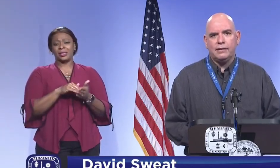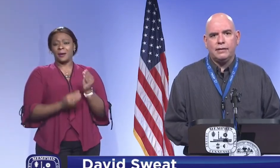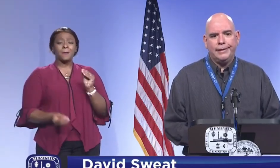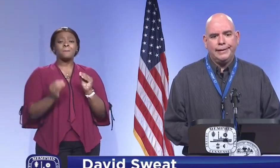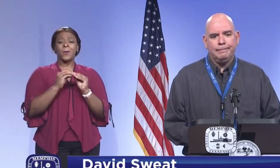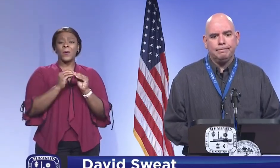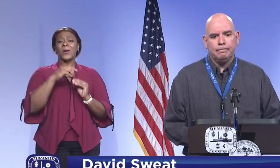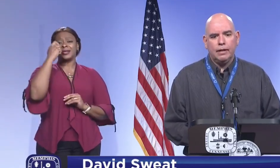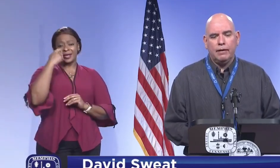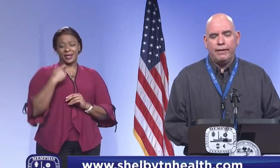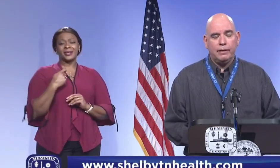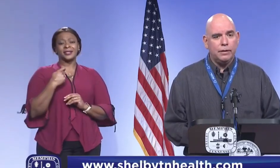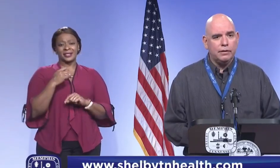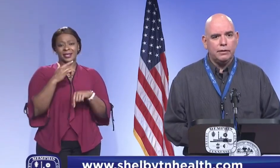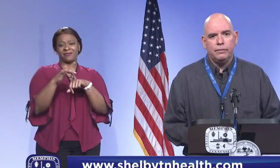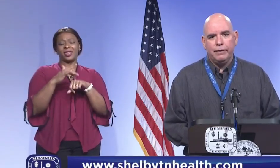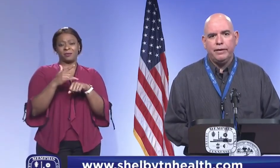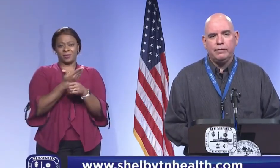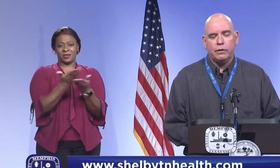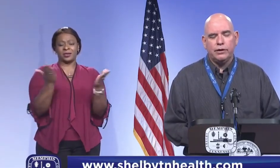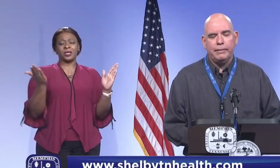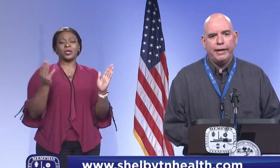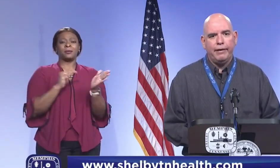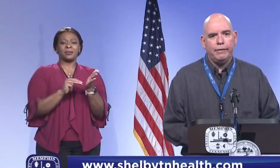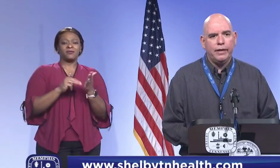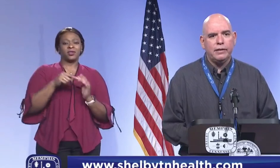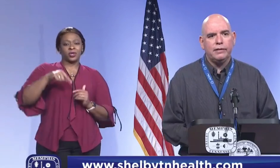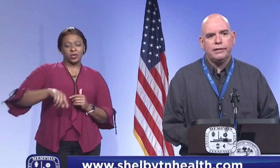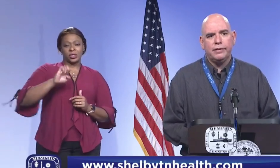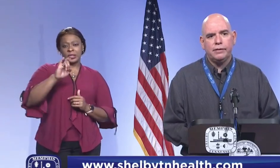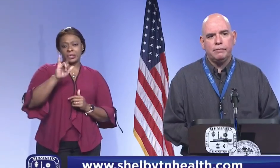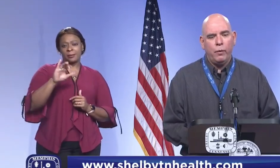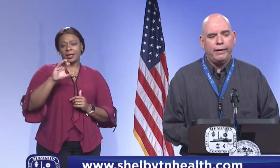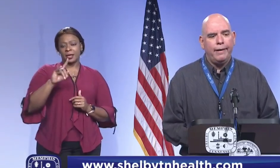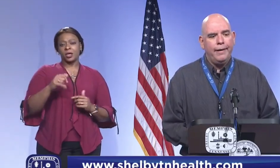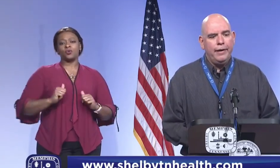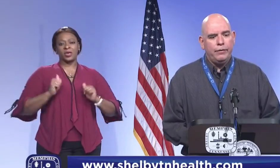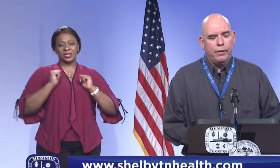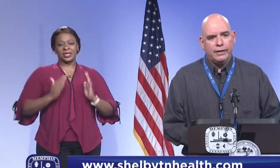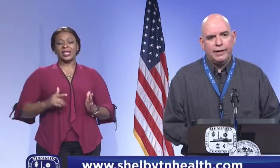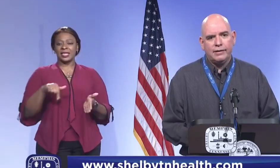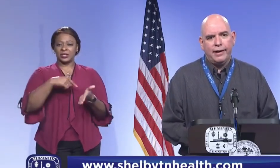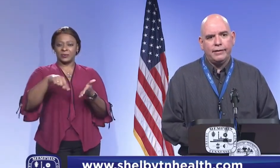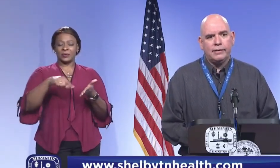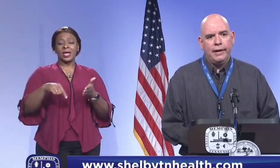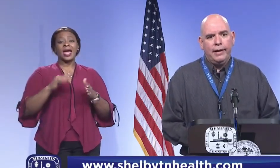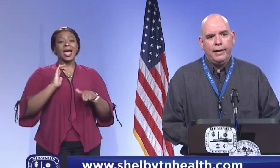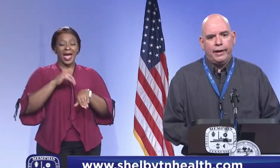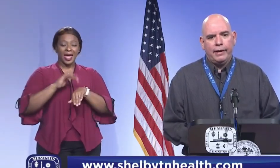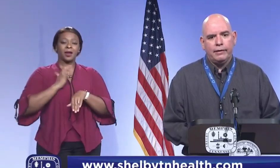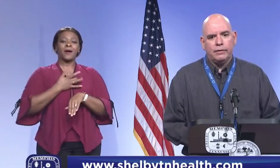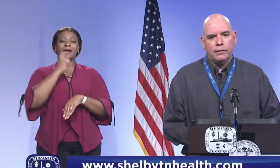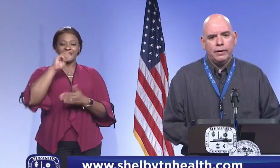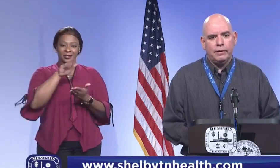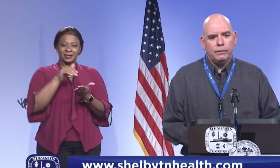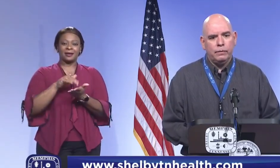tests available to Memphis or Shelby County residents this week through our test sites.